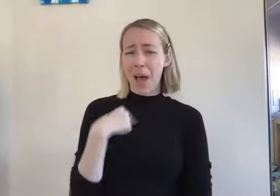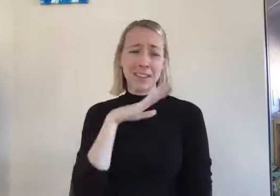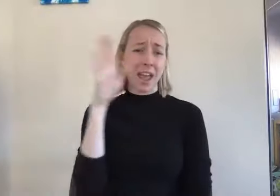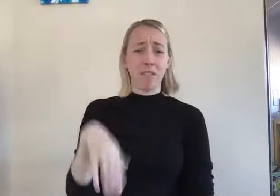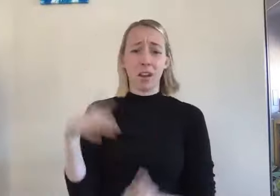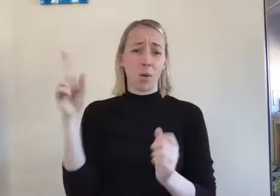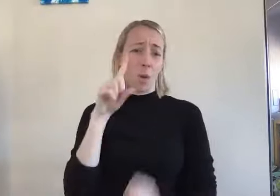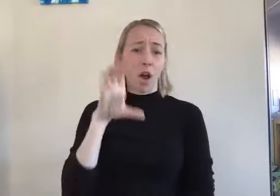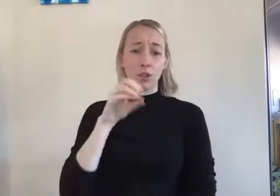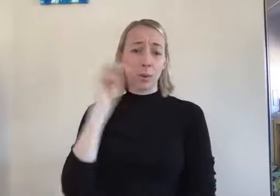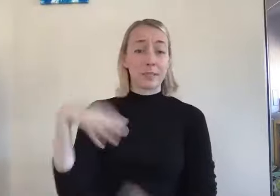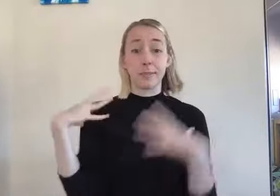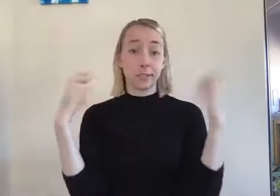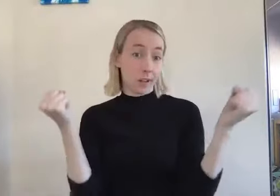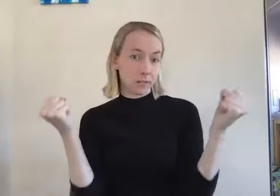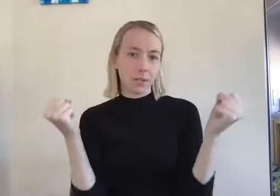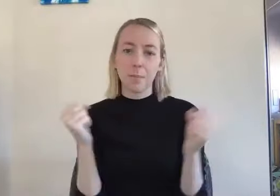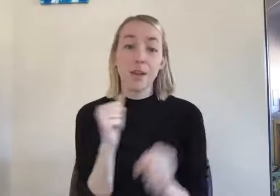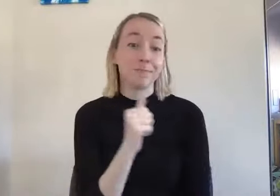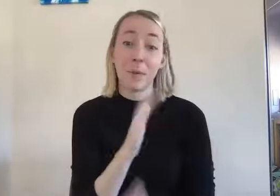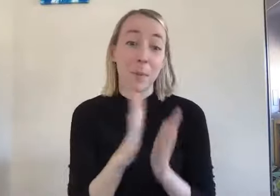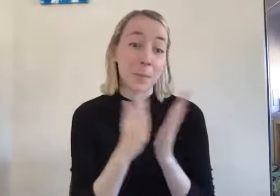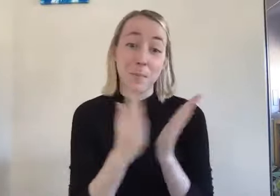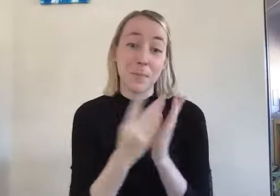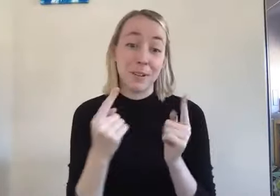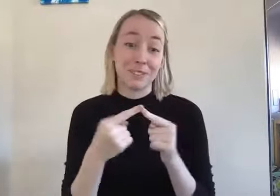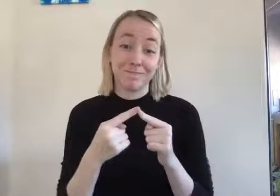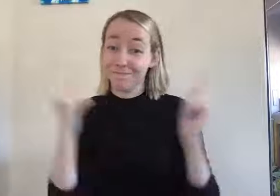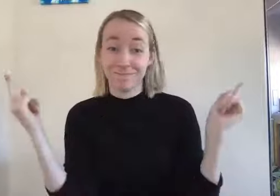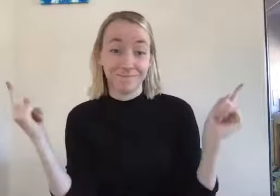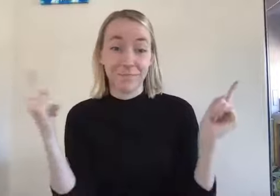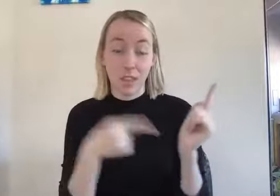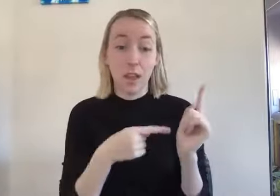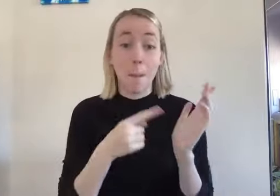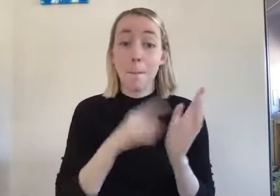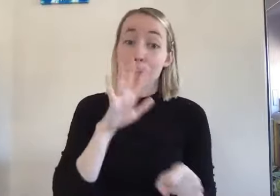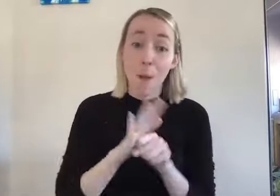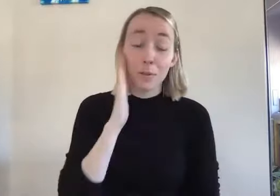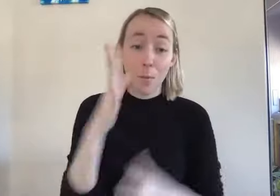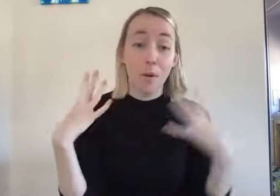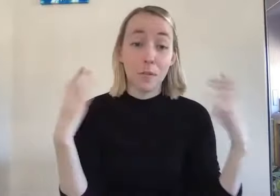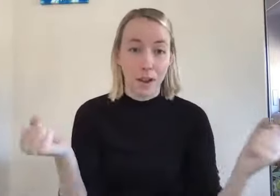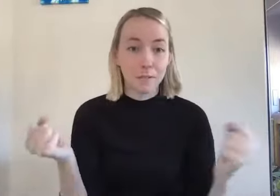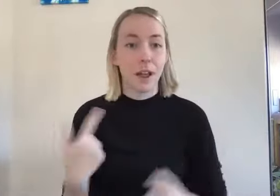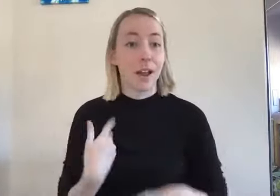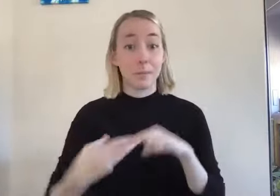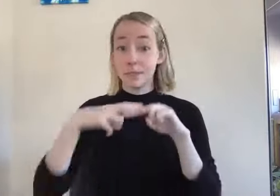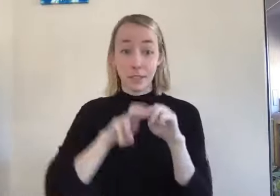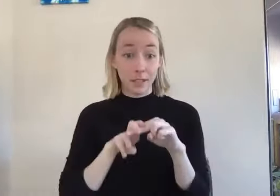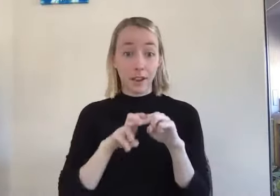say that, I'll always be recovering. But that's not what the Big Book says. The Big Book promises that we will recover. And I'm